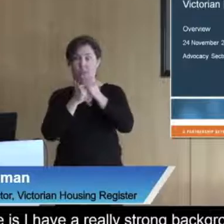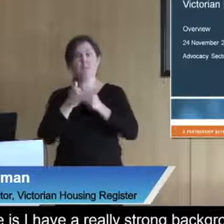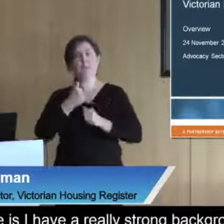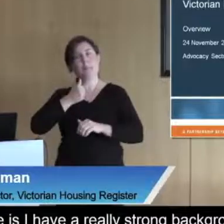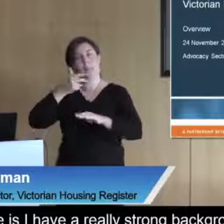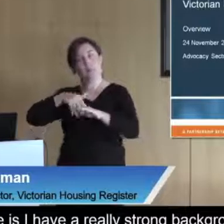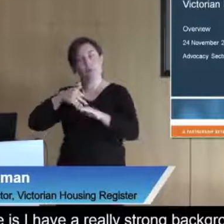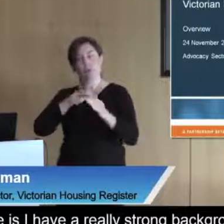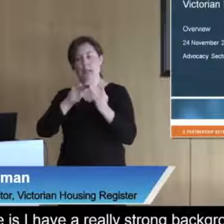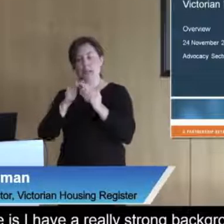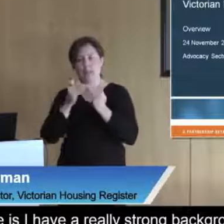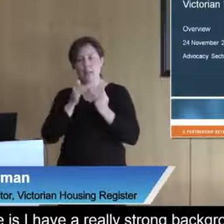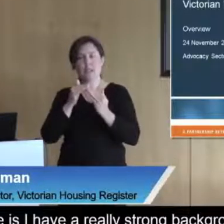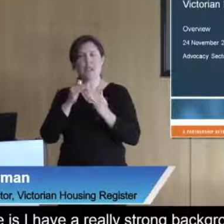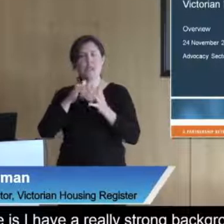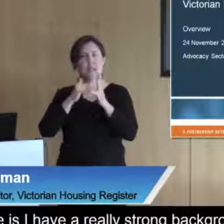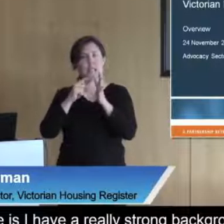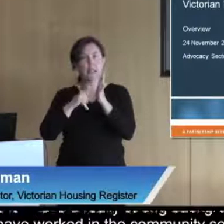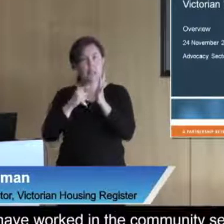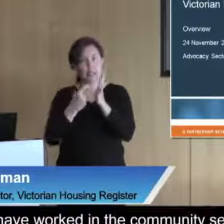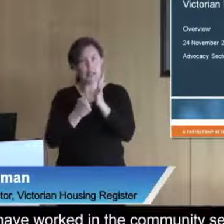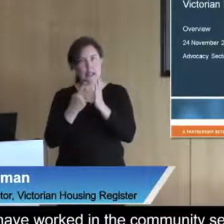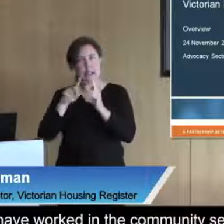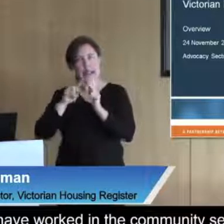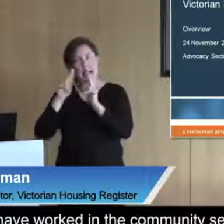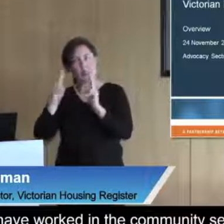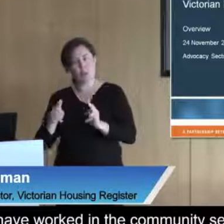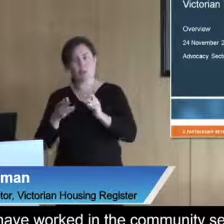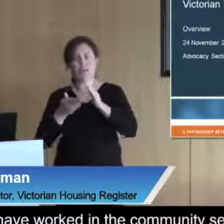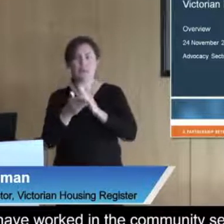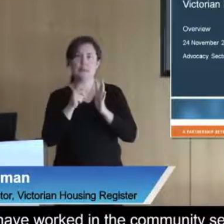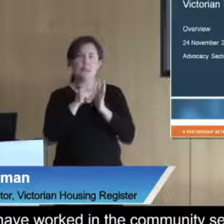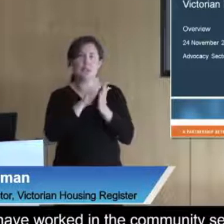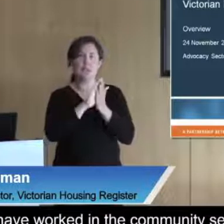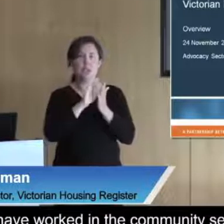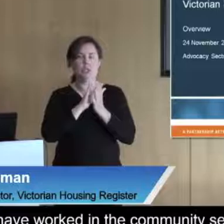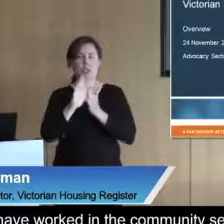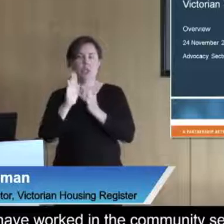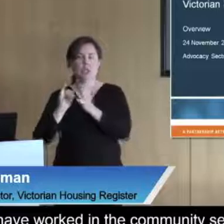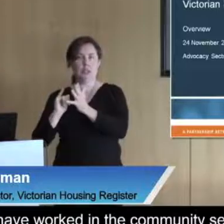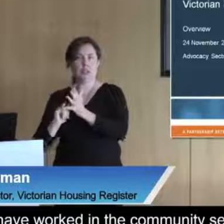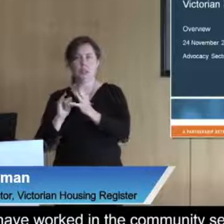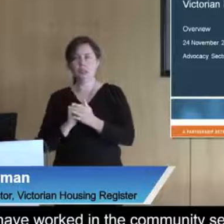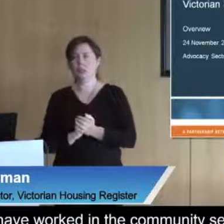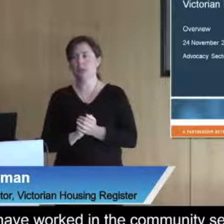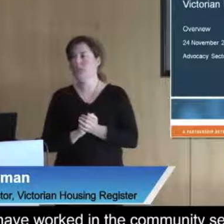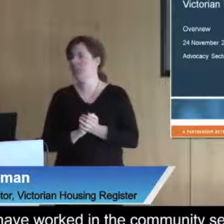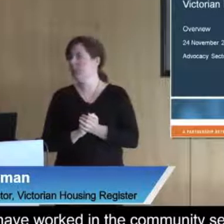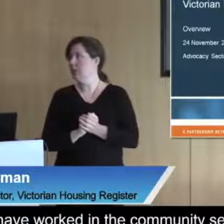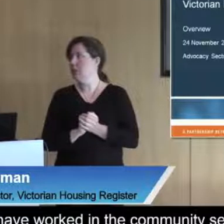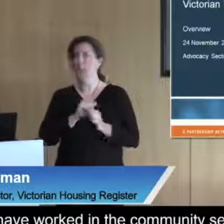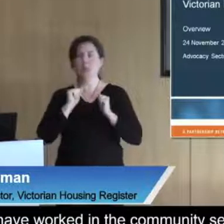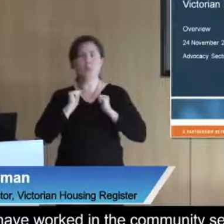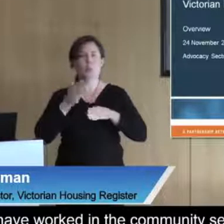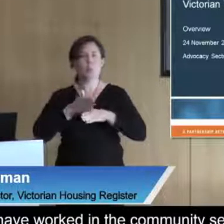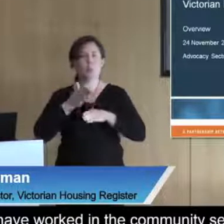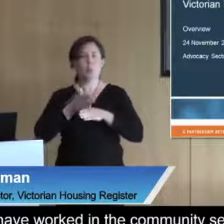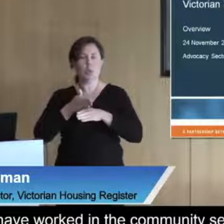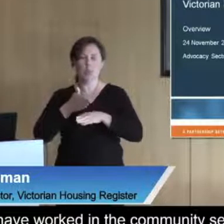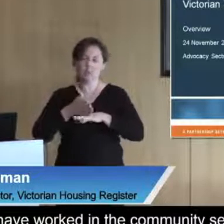sixth restructure in the last 3 years. But the good news for me is that I've got a really strong